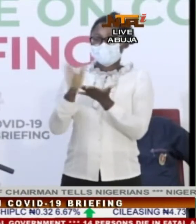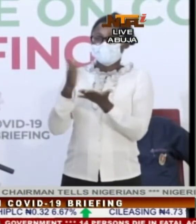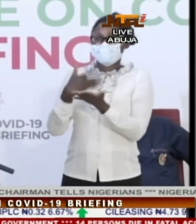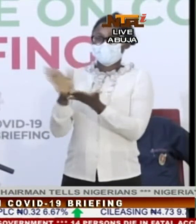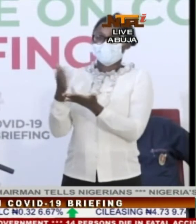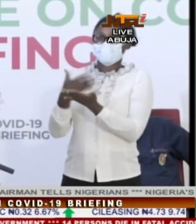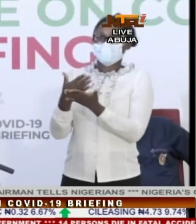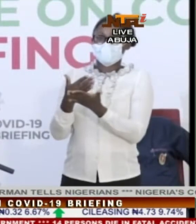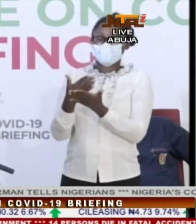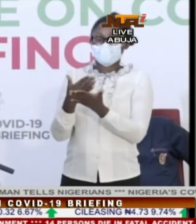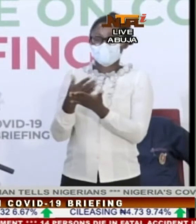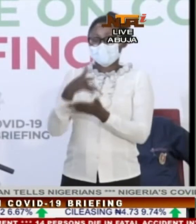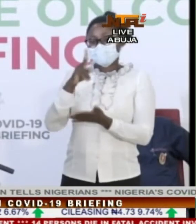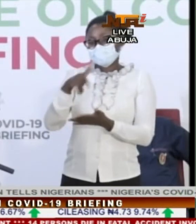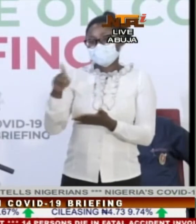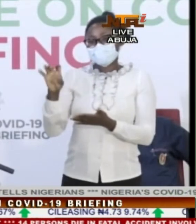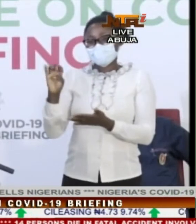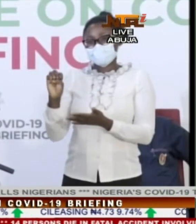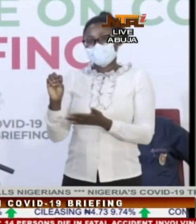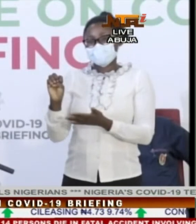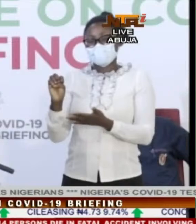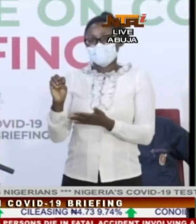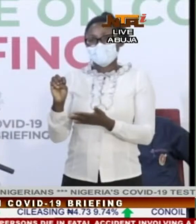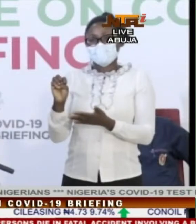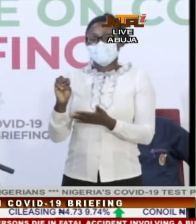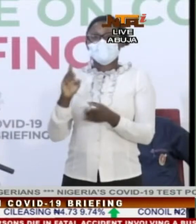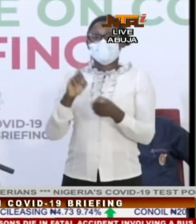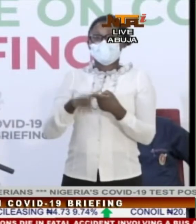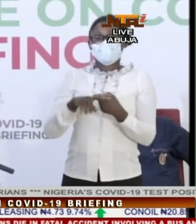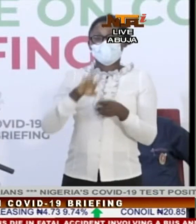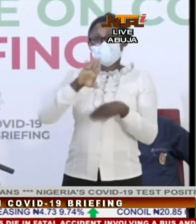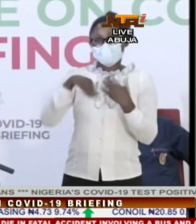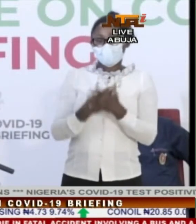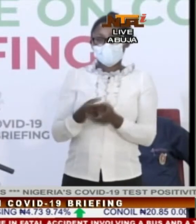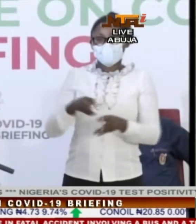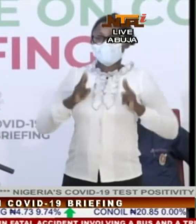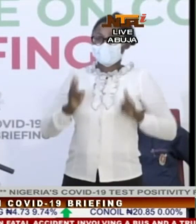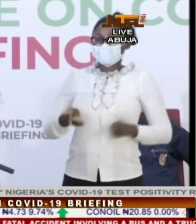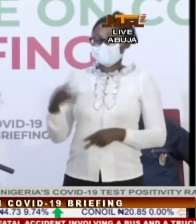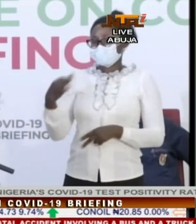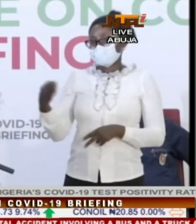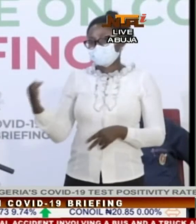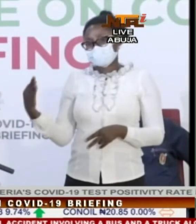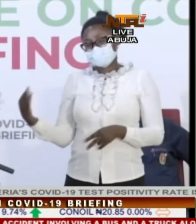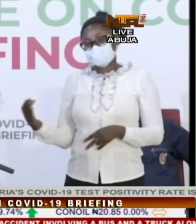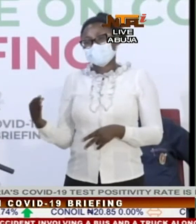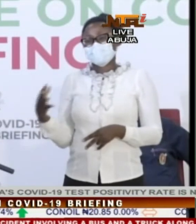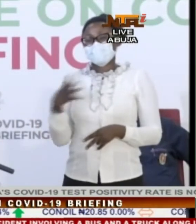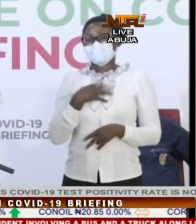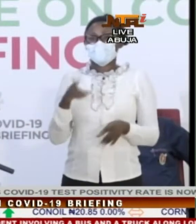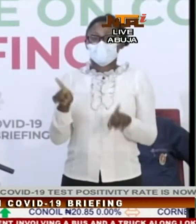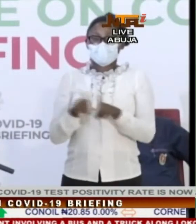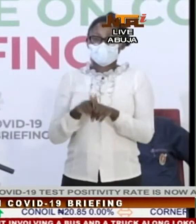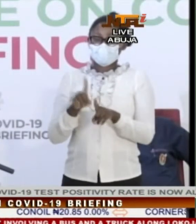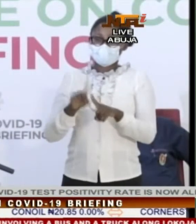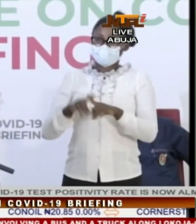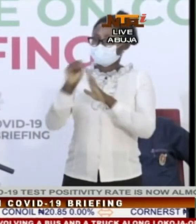actually IPC supplies to all the health facilities, the relevant health facilities, and also to the